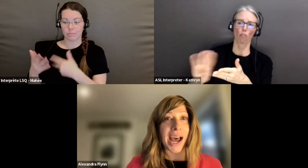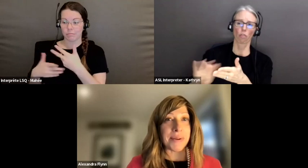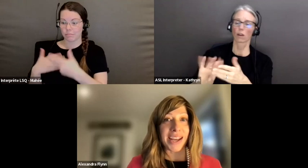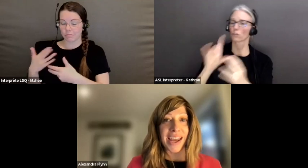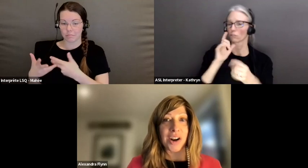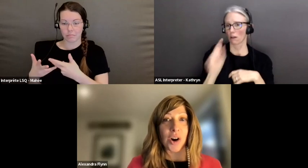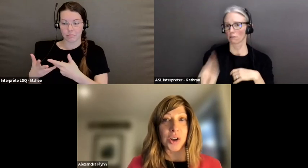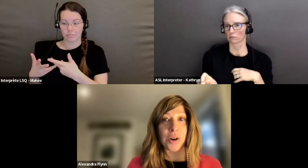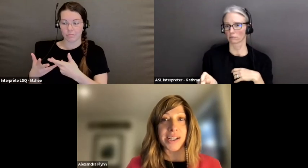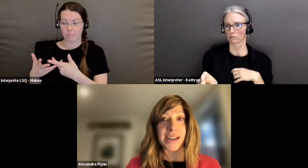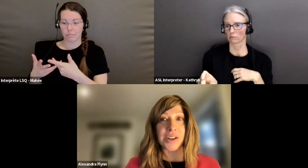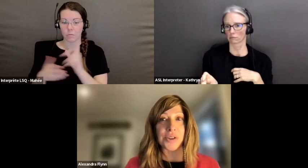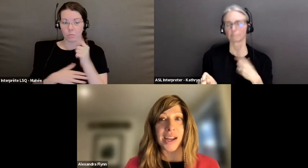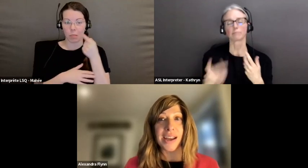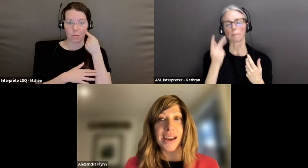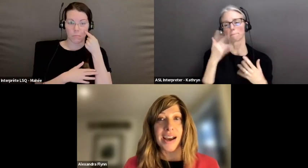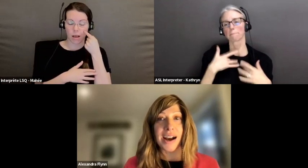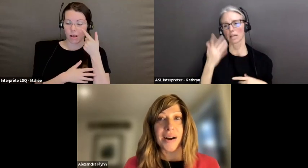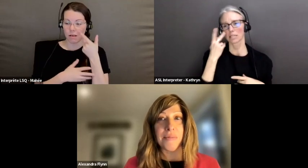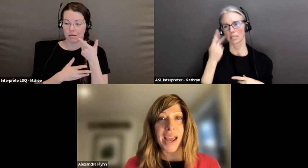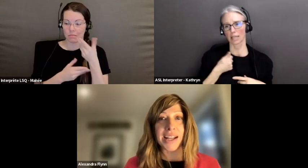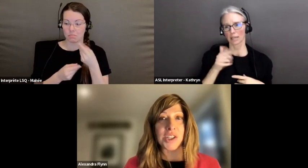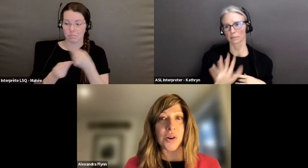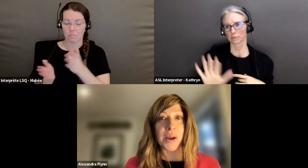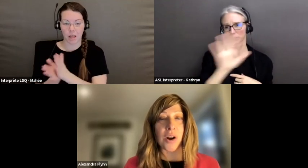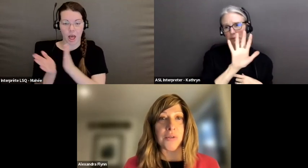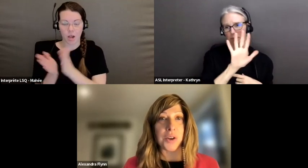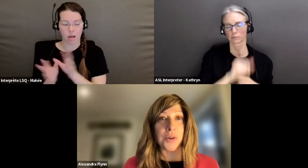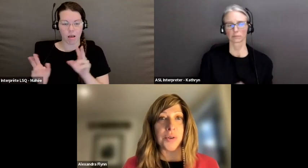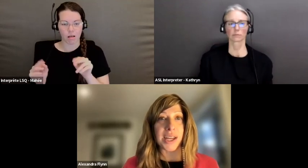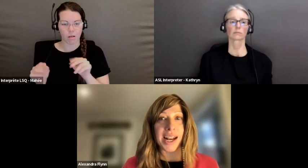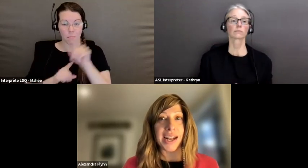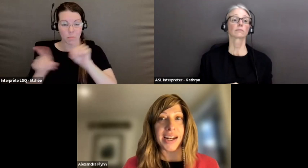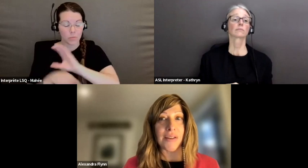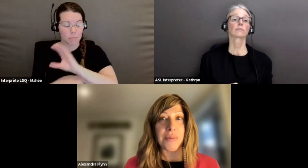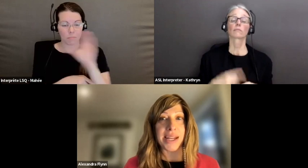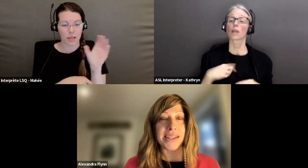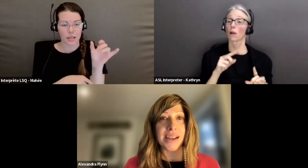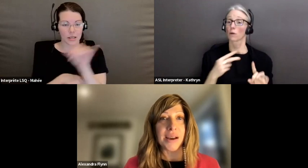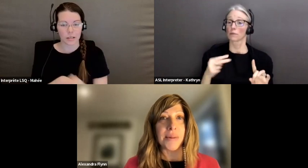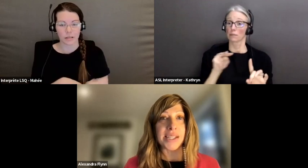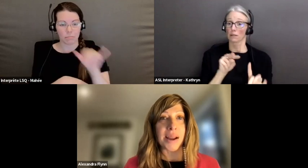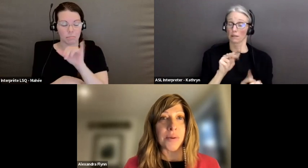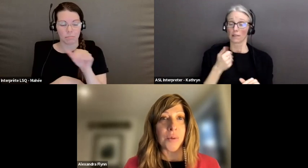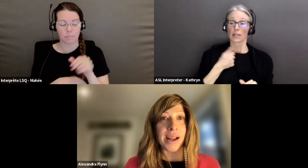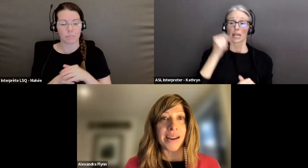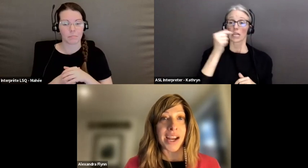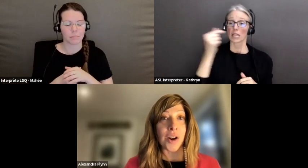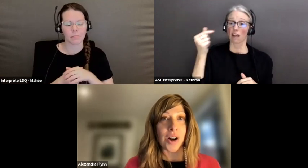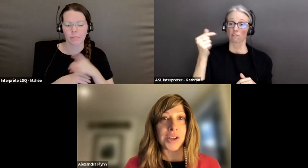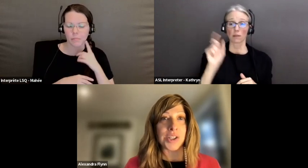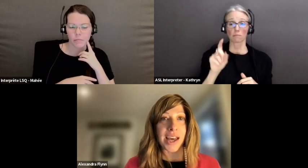which is happening again all across the country. And so in our view, the Canadian government must, number